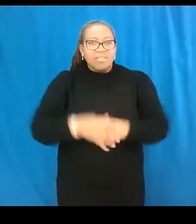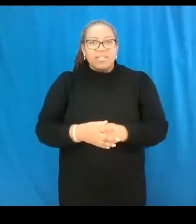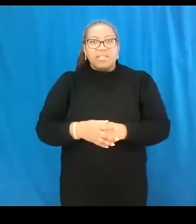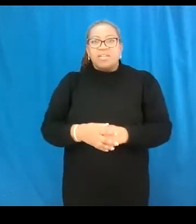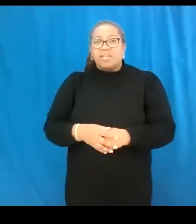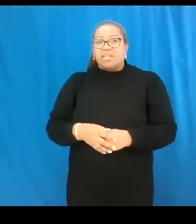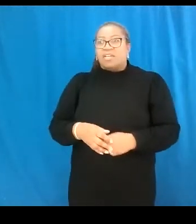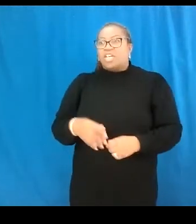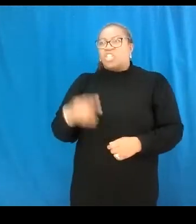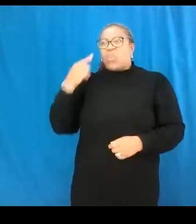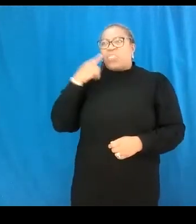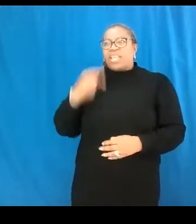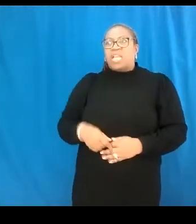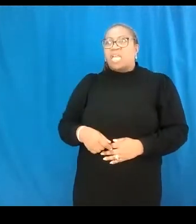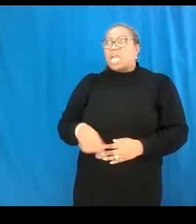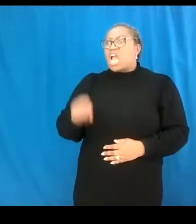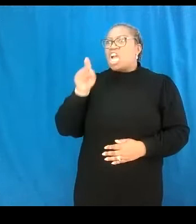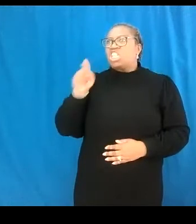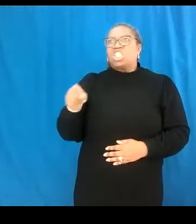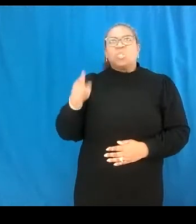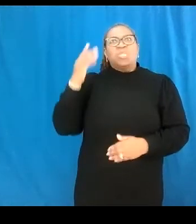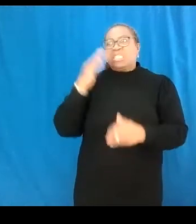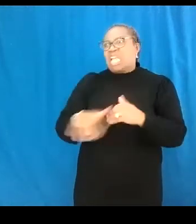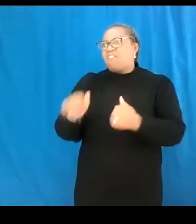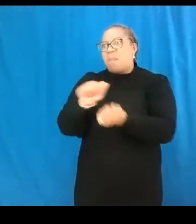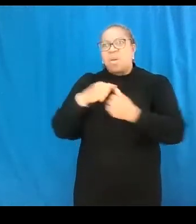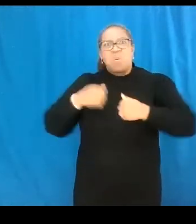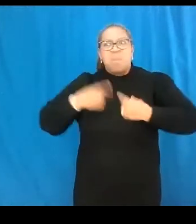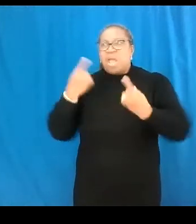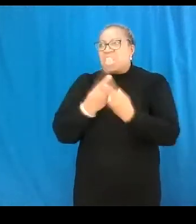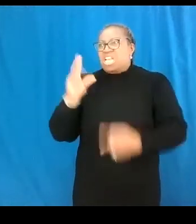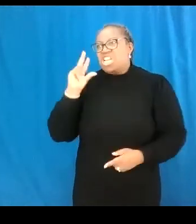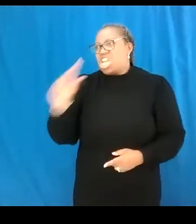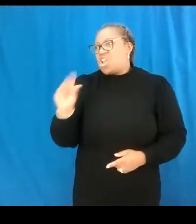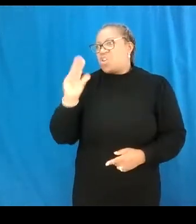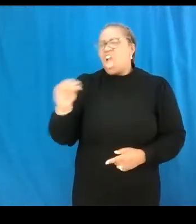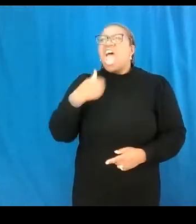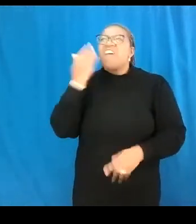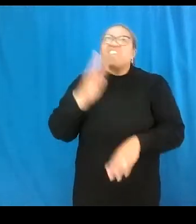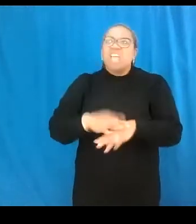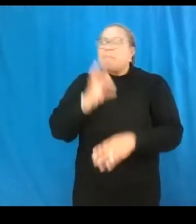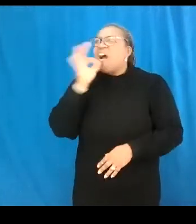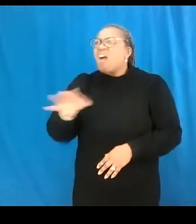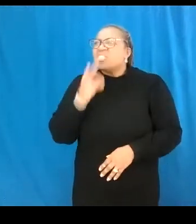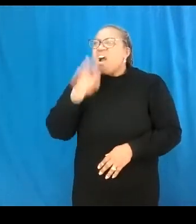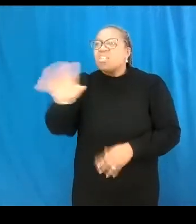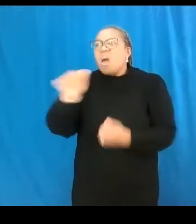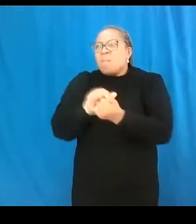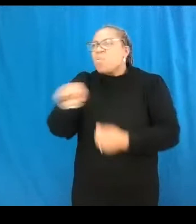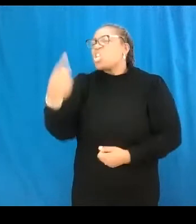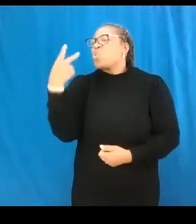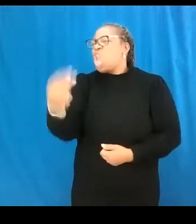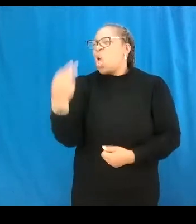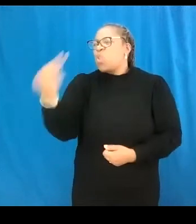will never borrow, you will never wear any one of my items. Anytime I want to borrow something from you, you're like, no, I hope that guy dumps